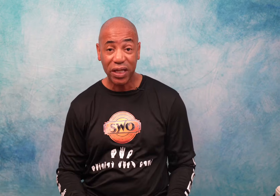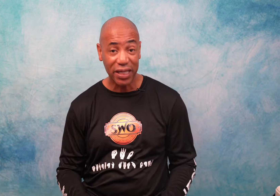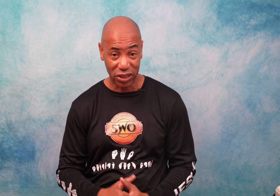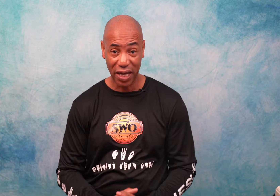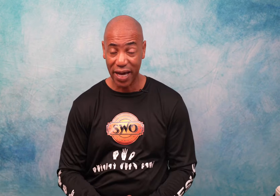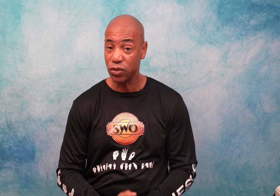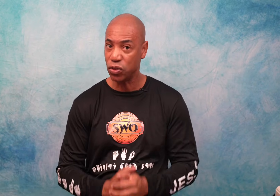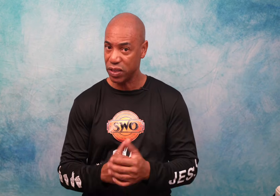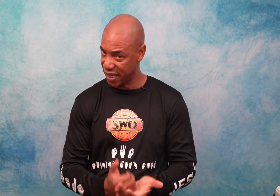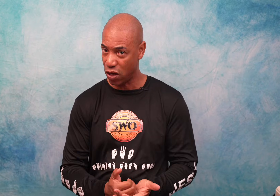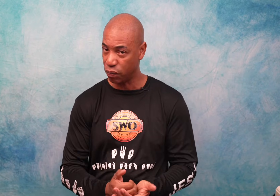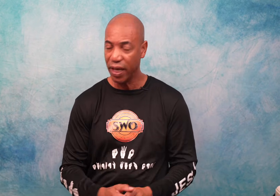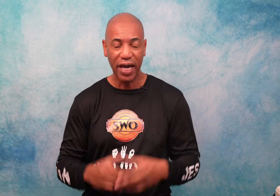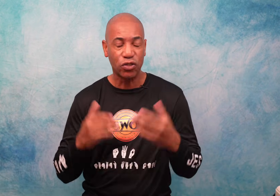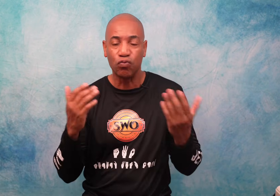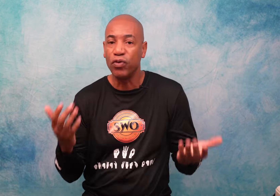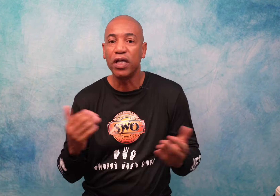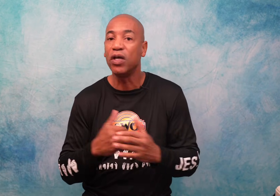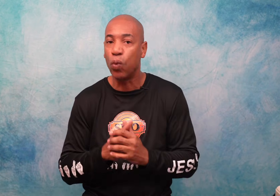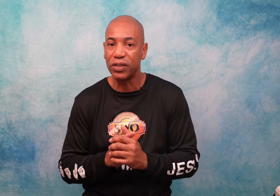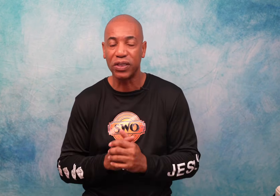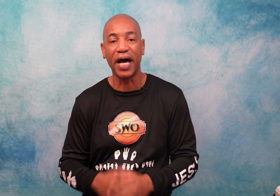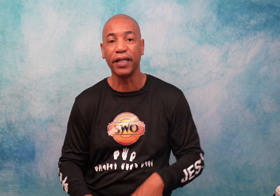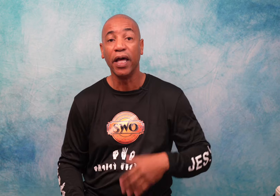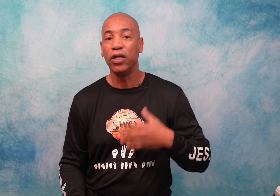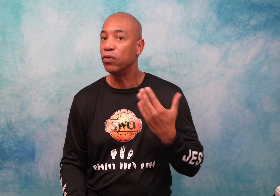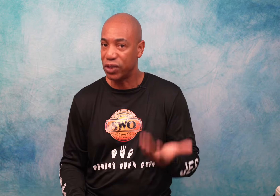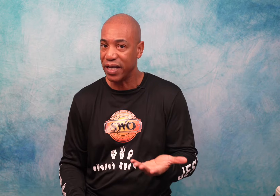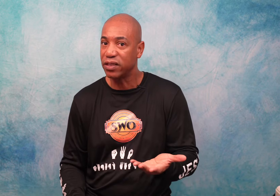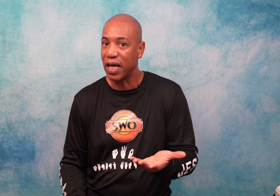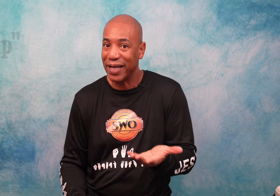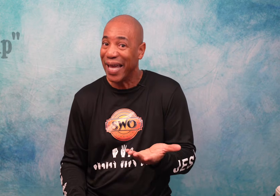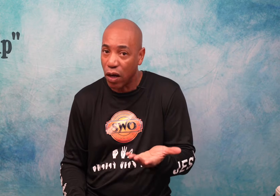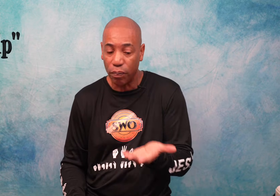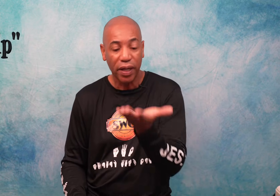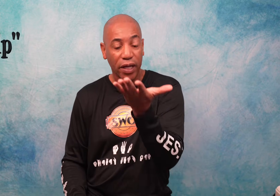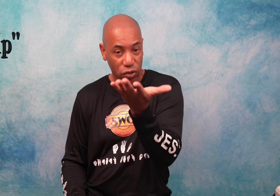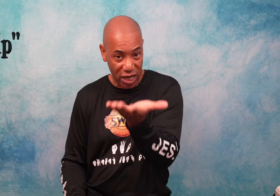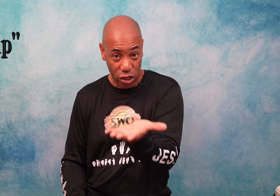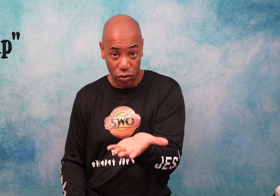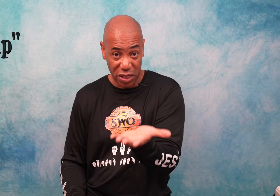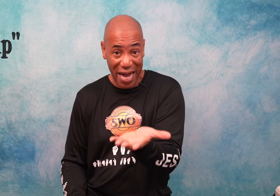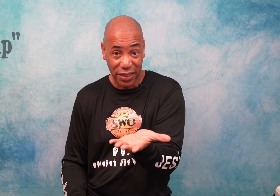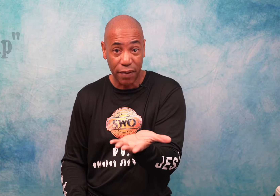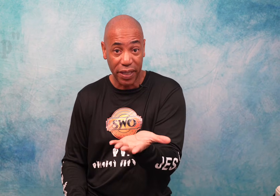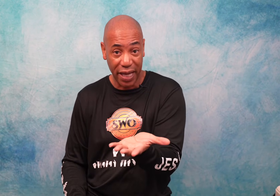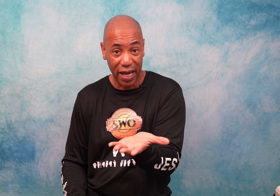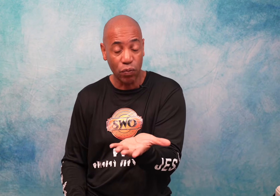Basically, the sign, do you need help? It's really one sign. You'll sign the sign help. You take your non-dominant hand with